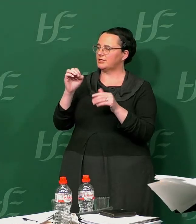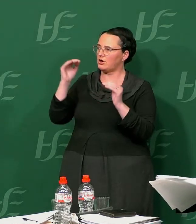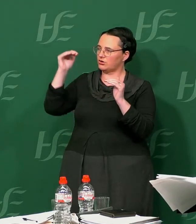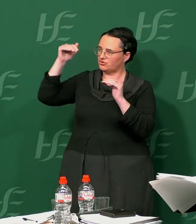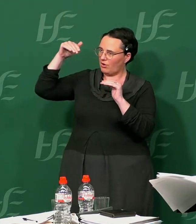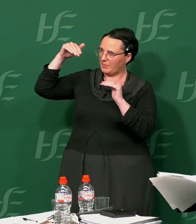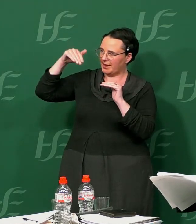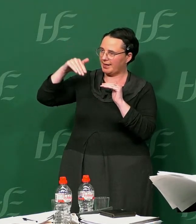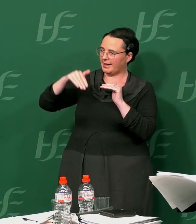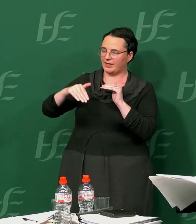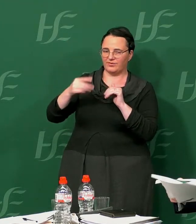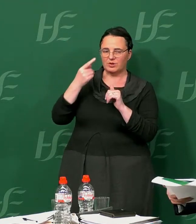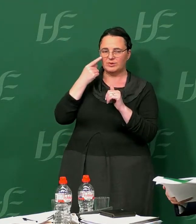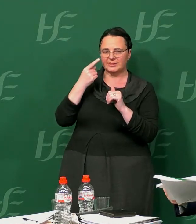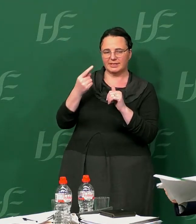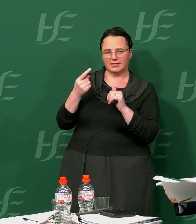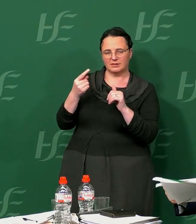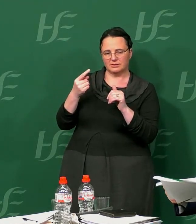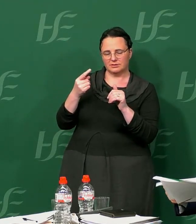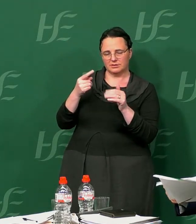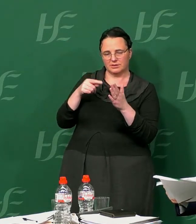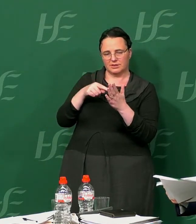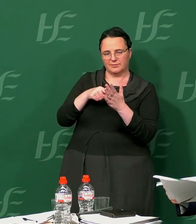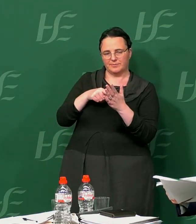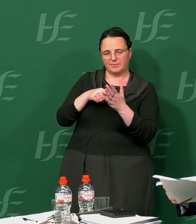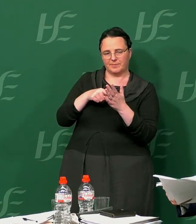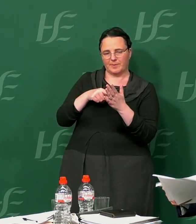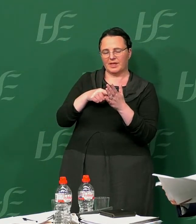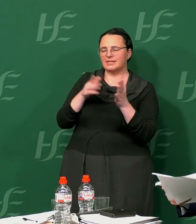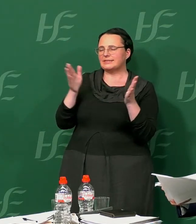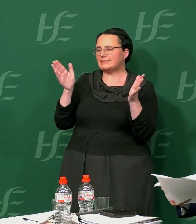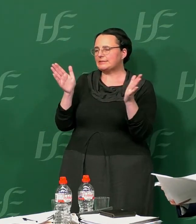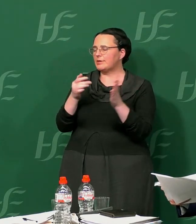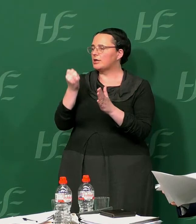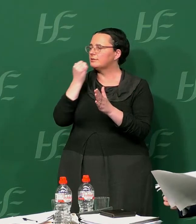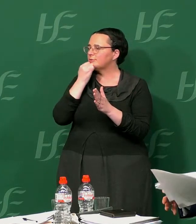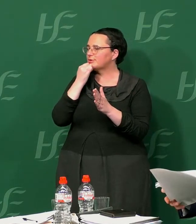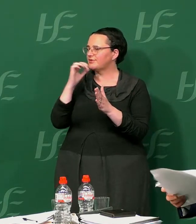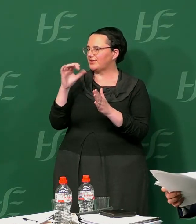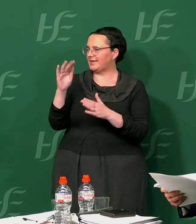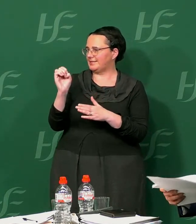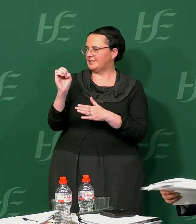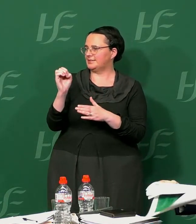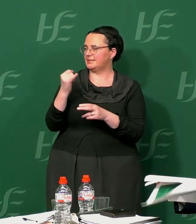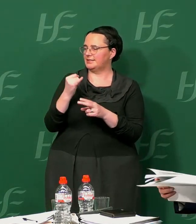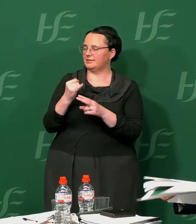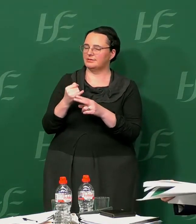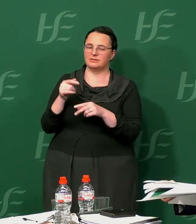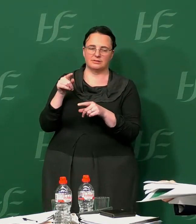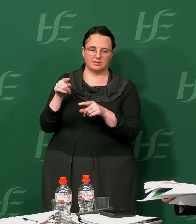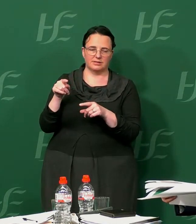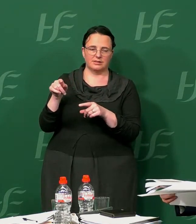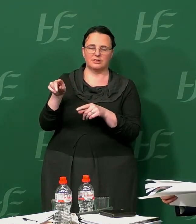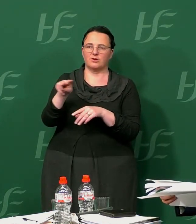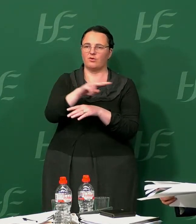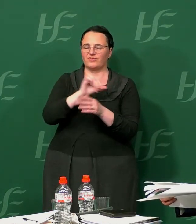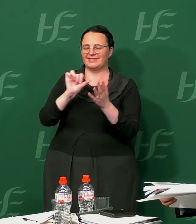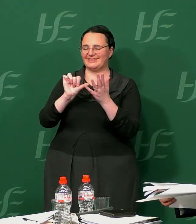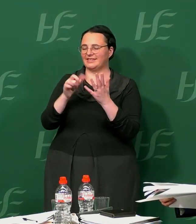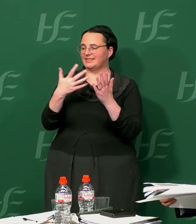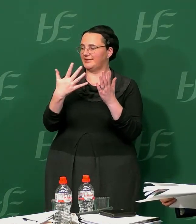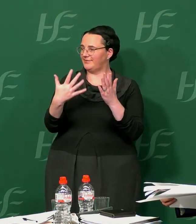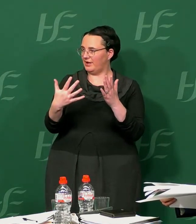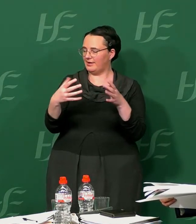If you look at it should say mine. There are very small numbers of cases there in the over 8. So in the over 65s,